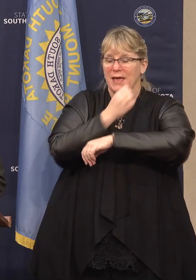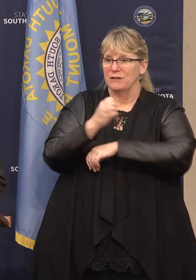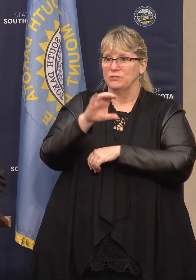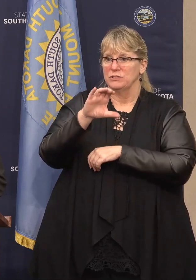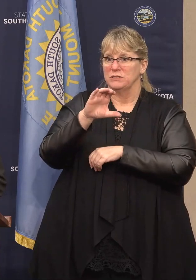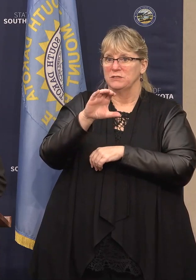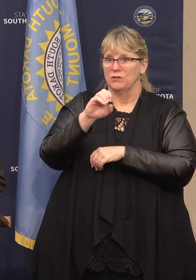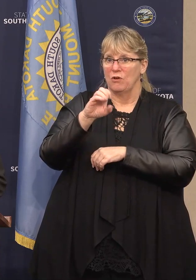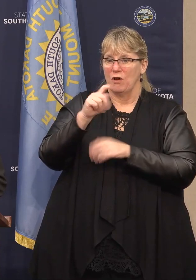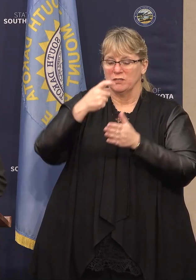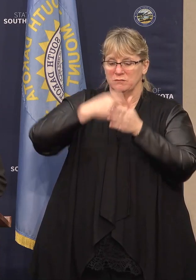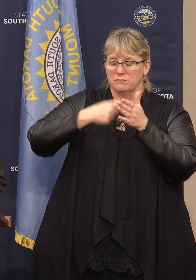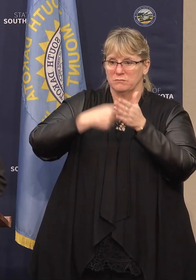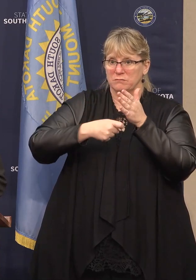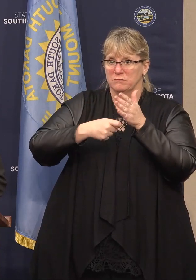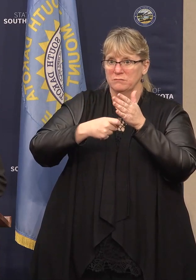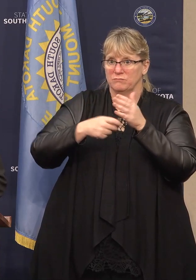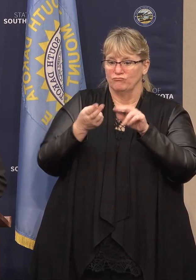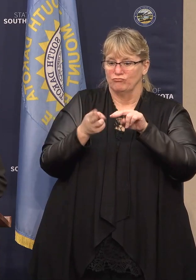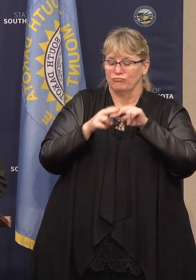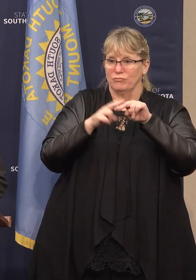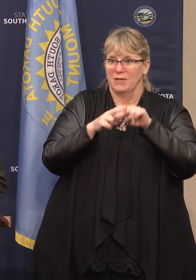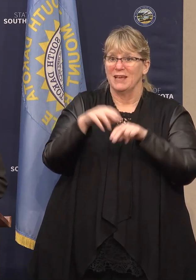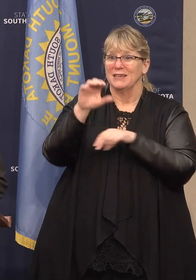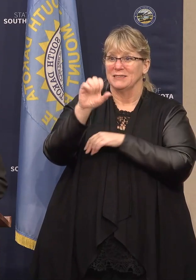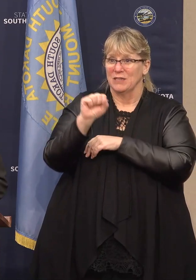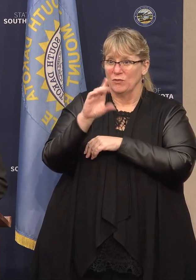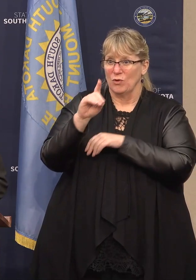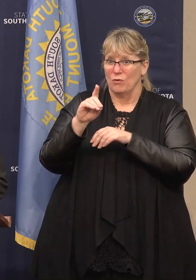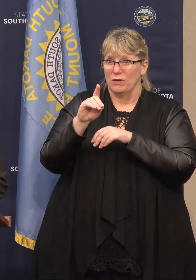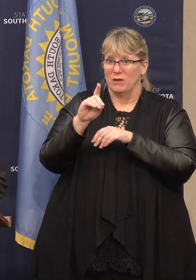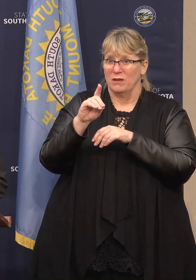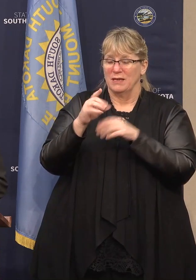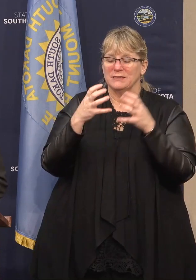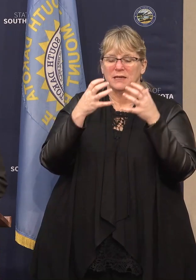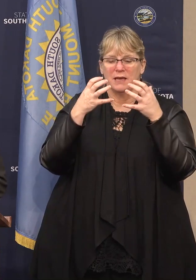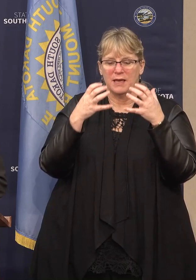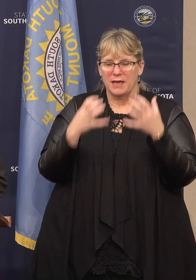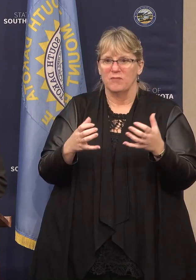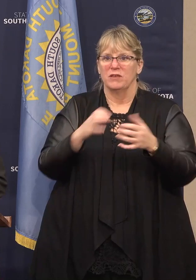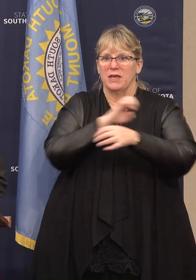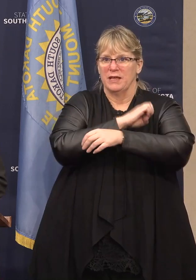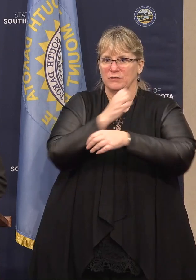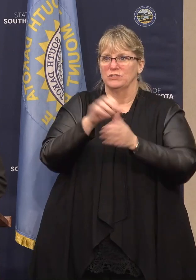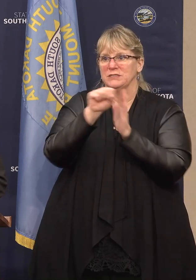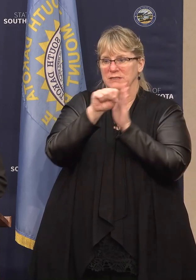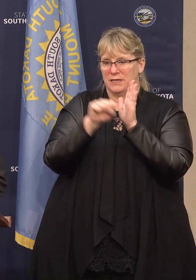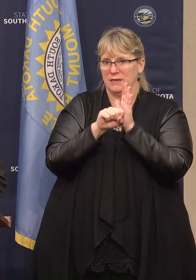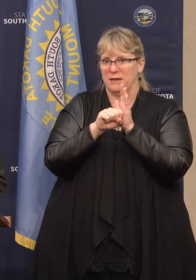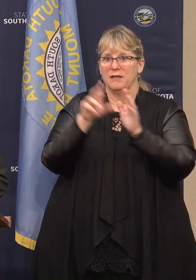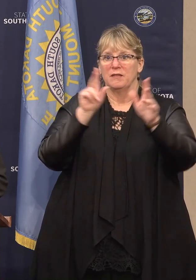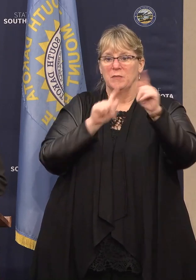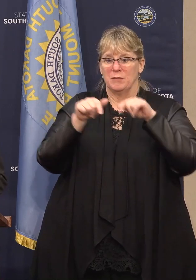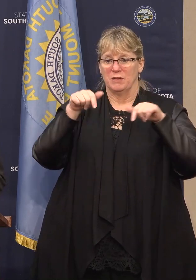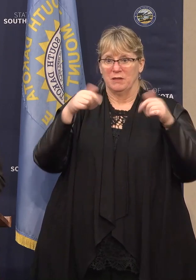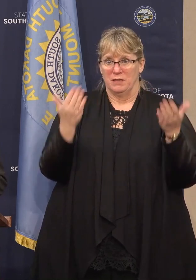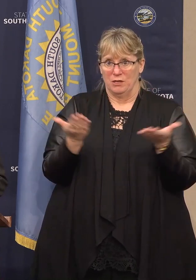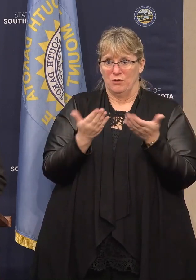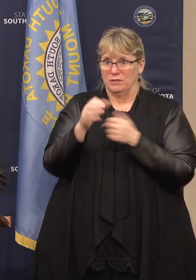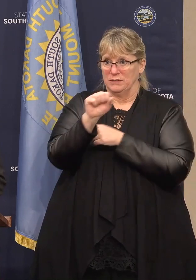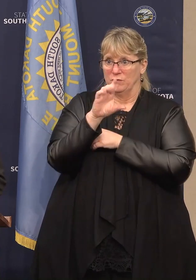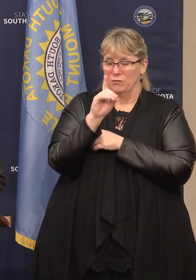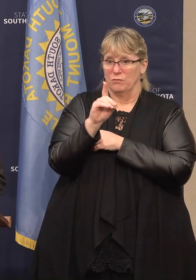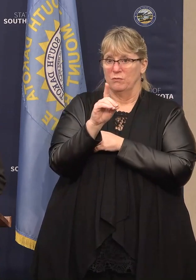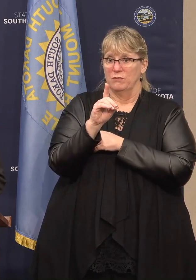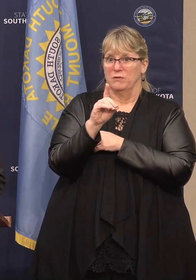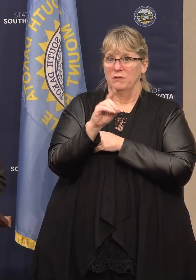going up. And remember, South Dakota is a heavily energy dependent state. The people in our state, a bigger share